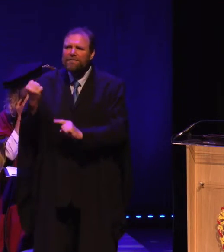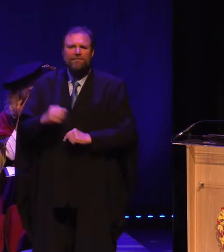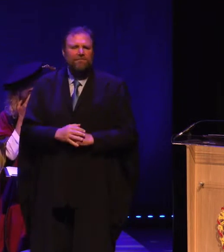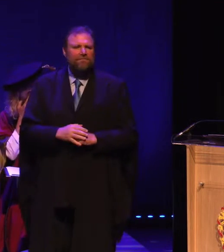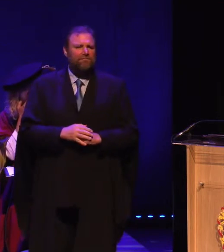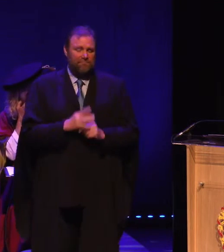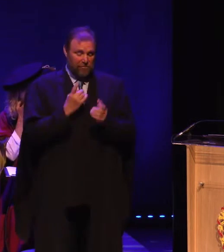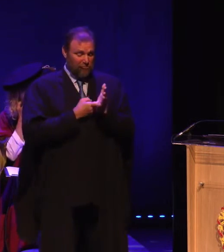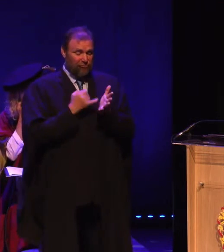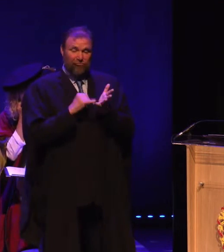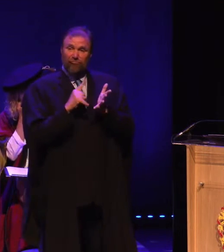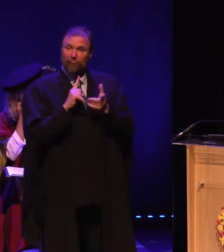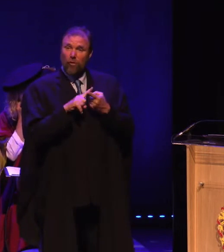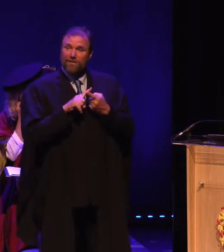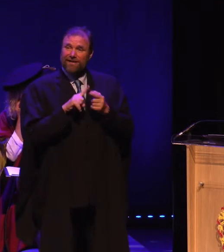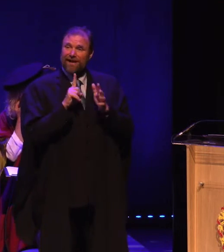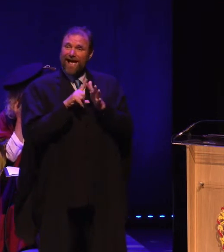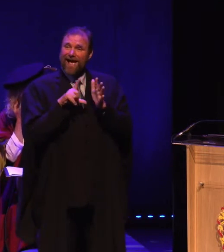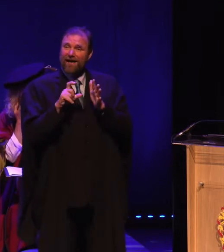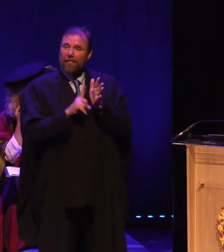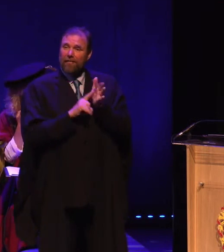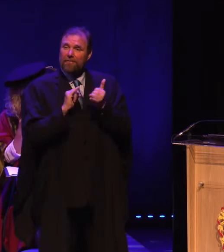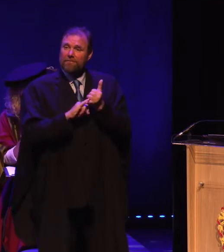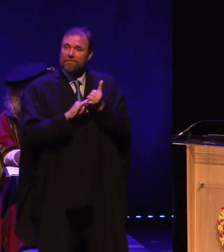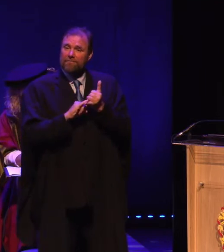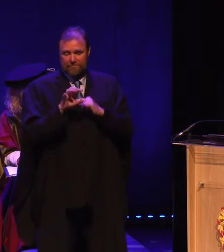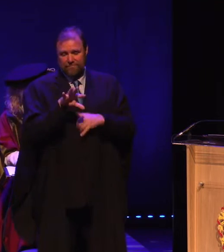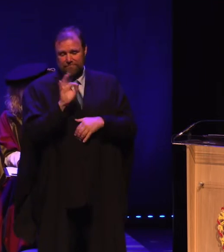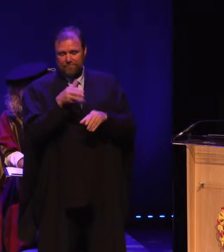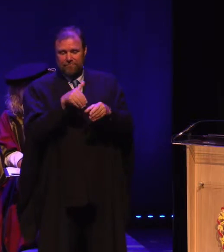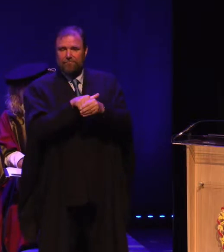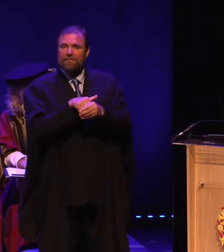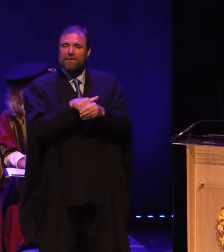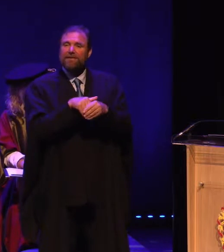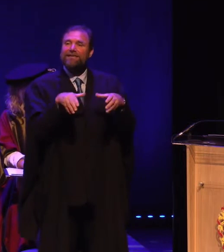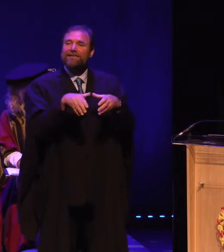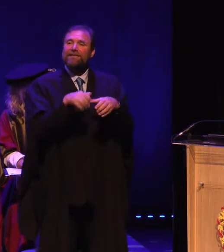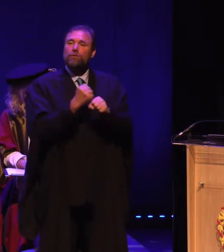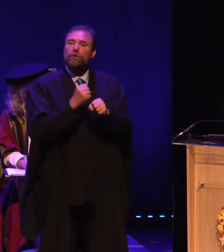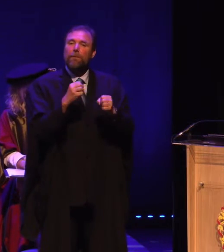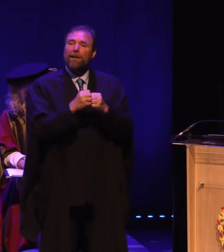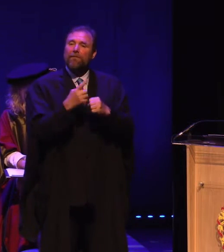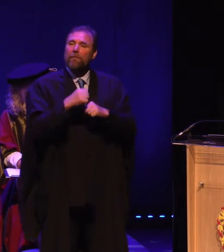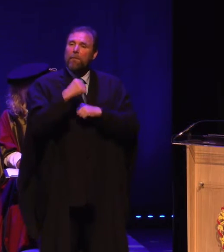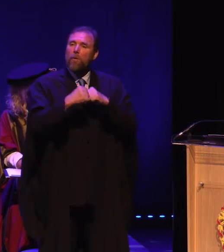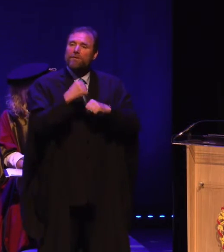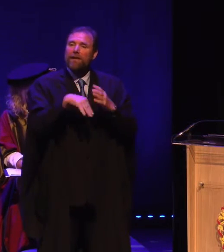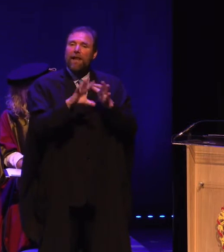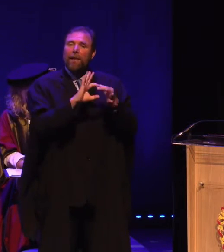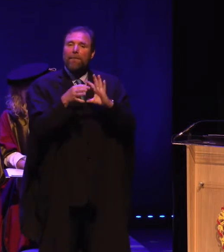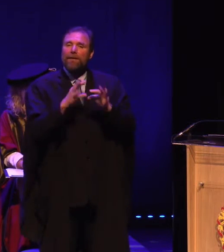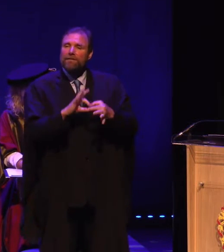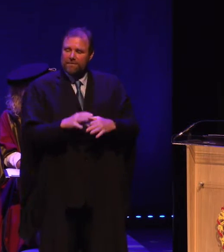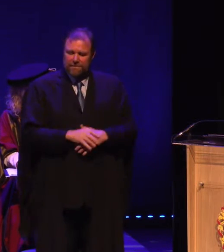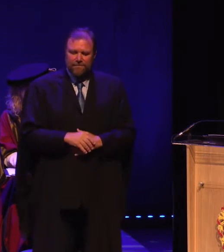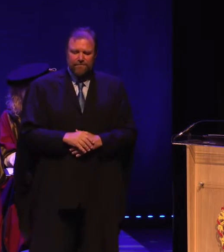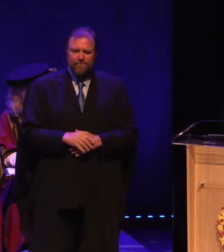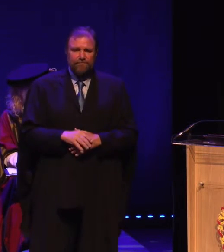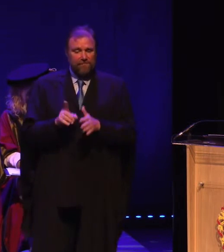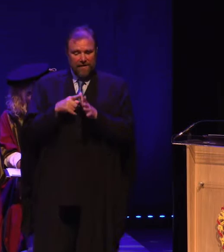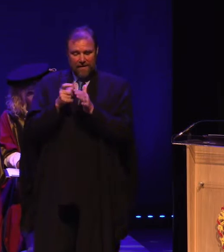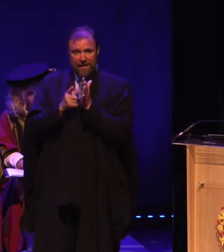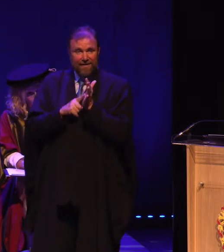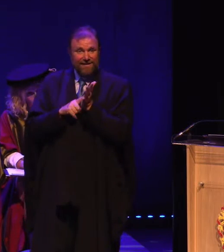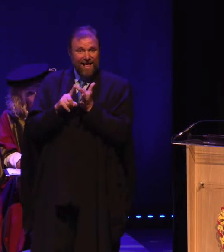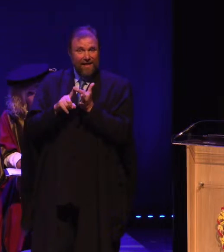Rosie Eccles has been selected to represent Team GB in boxing at the Olympics. Adele Nicol